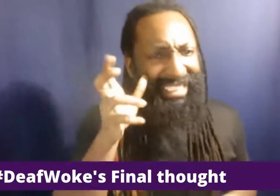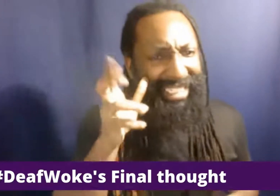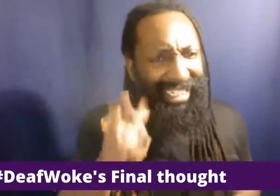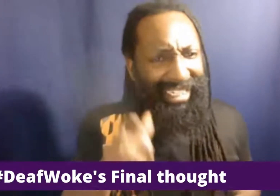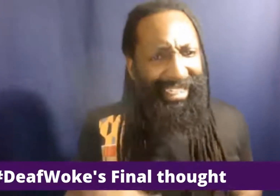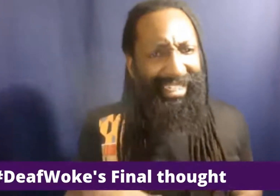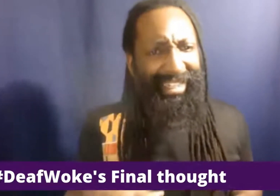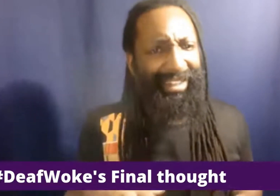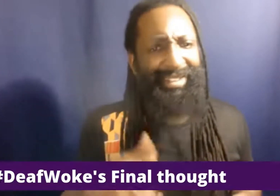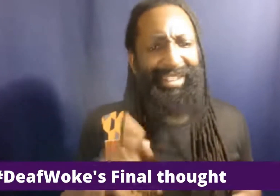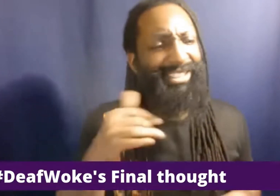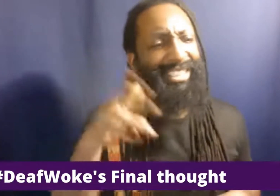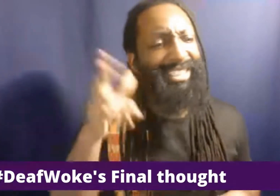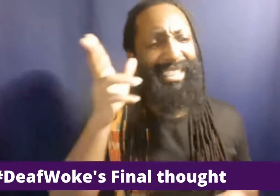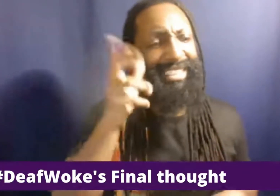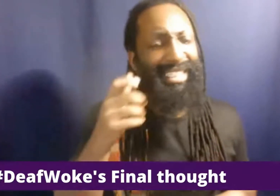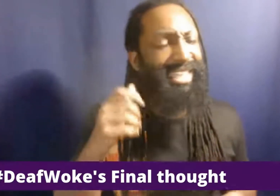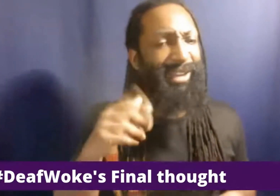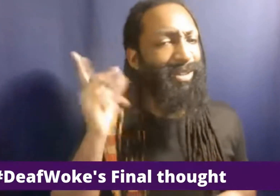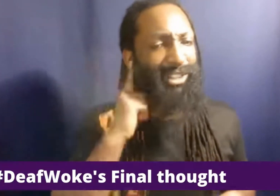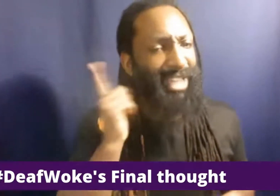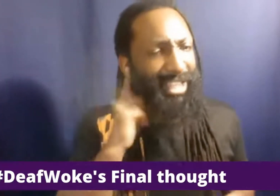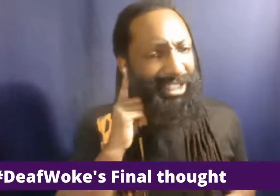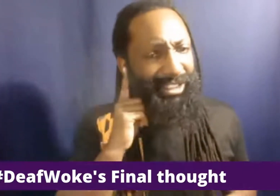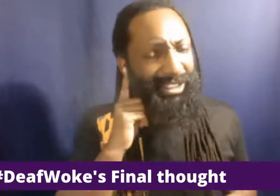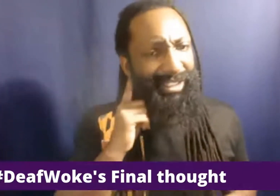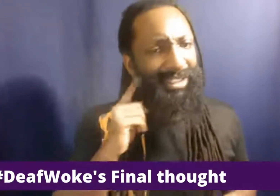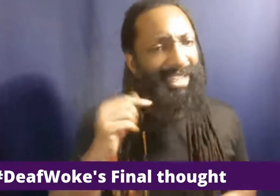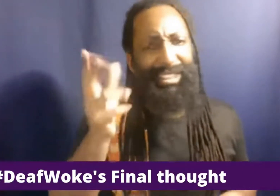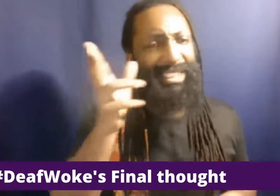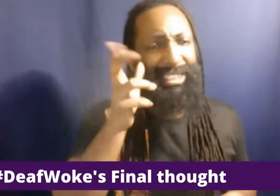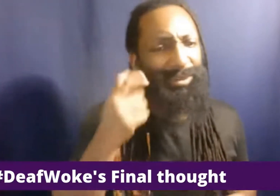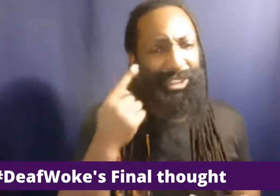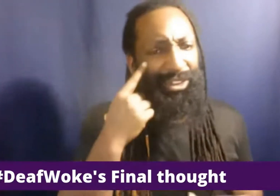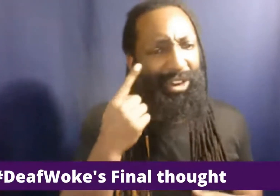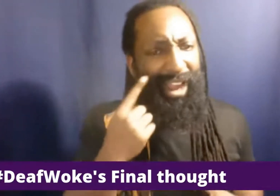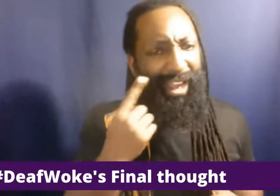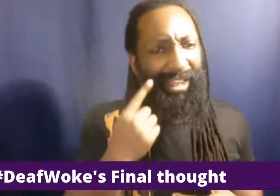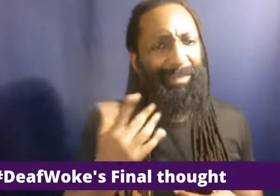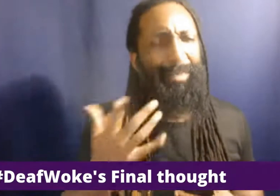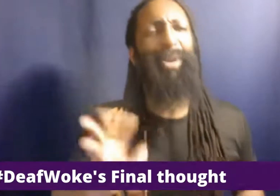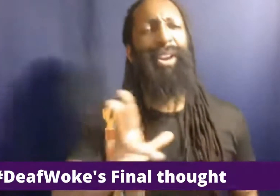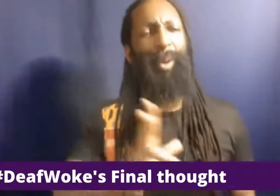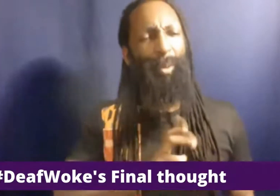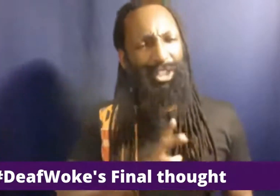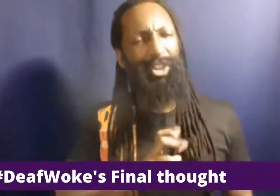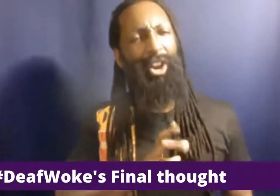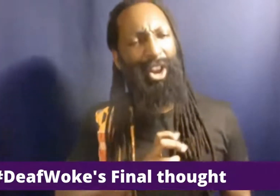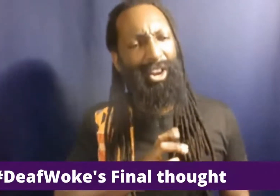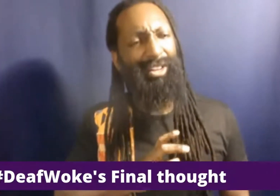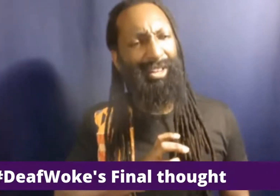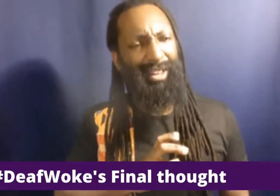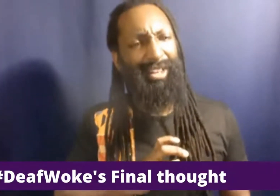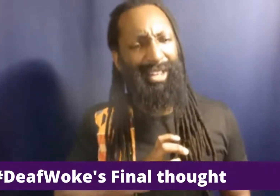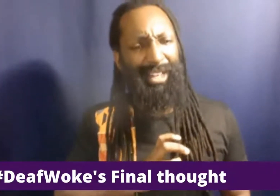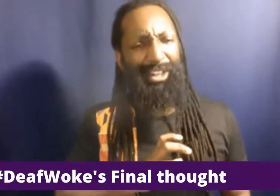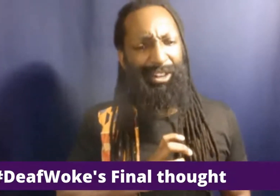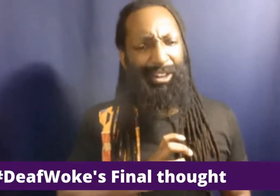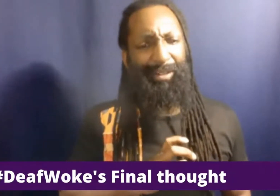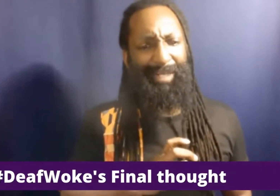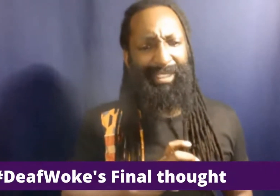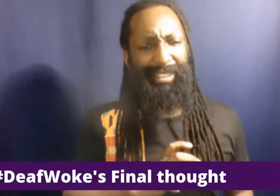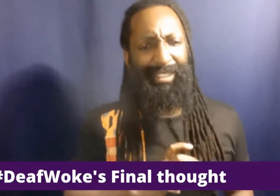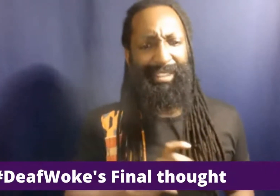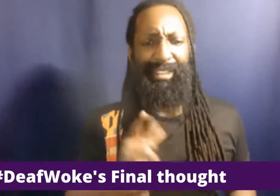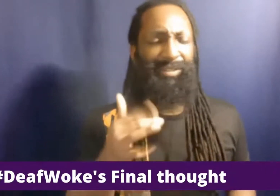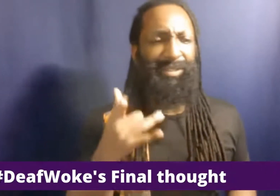really listening? Not just listening with your ears, not just listening with your eye, but with your heart. You